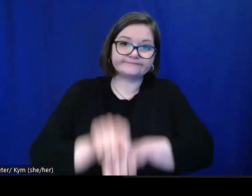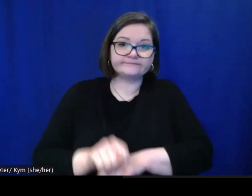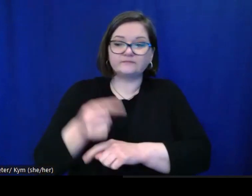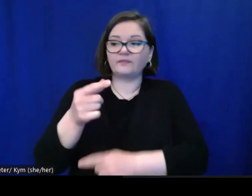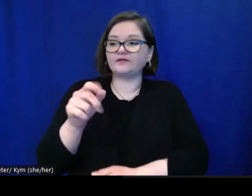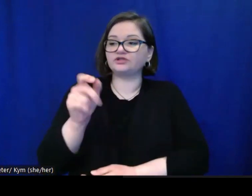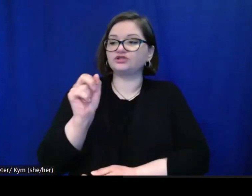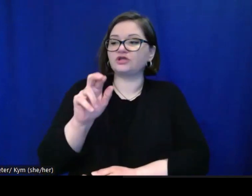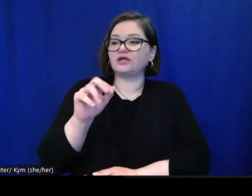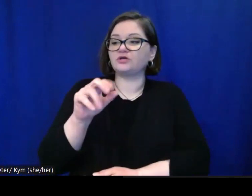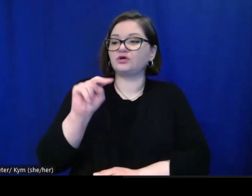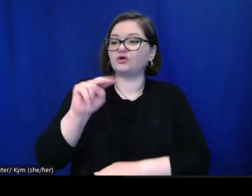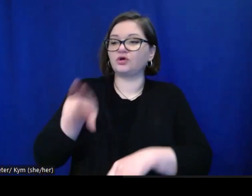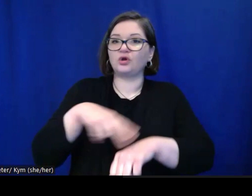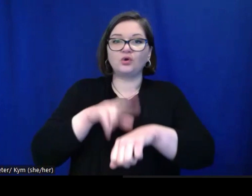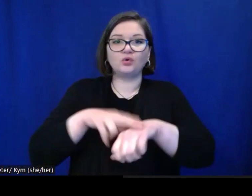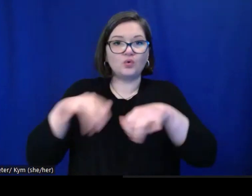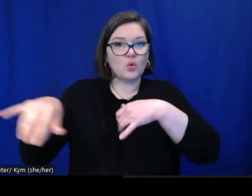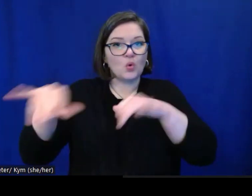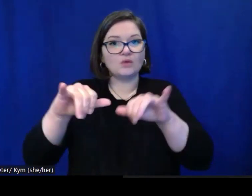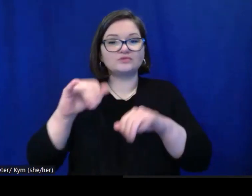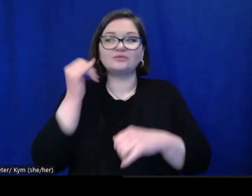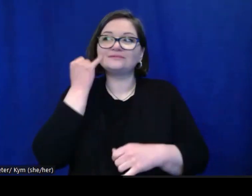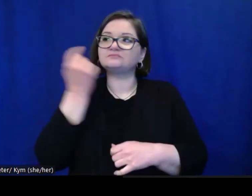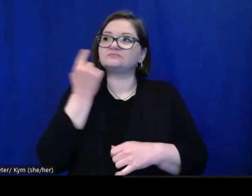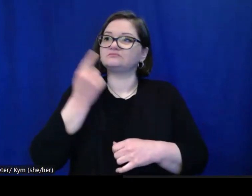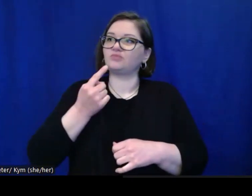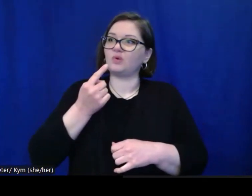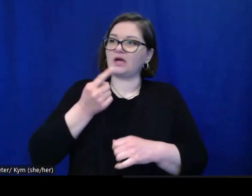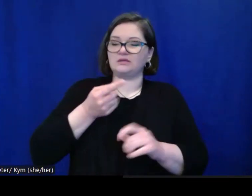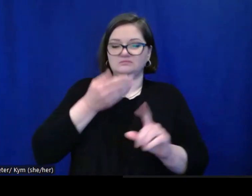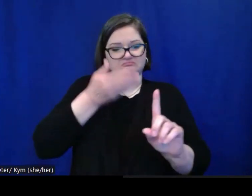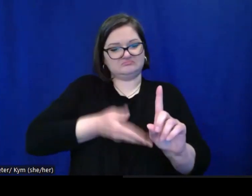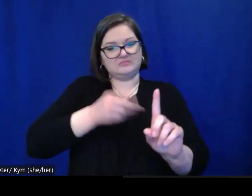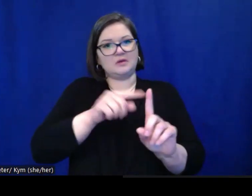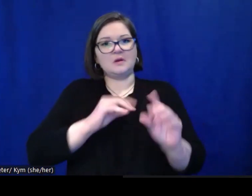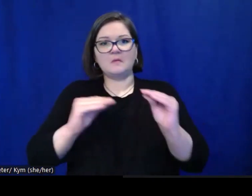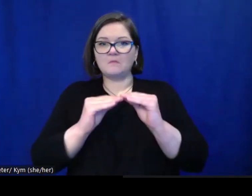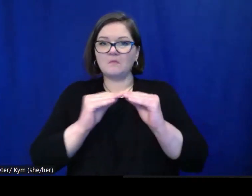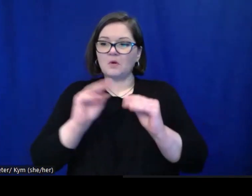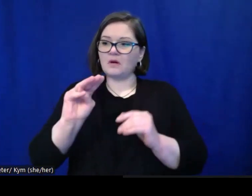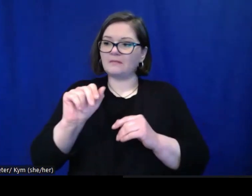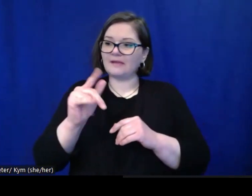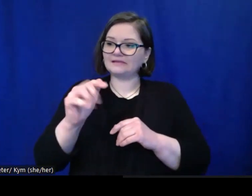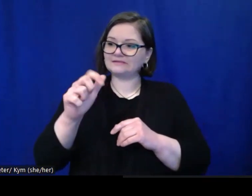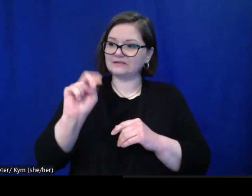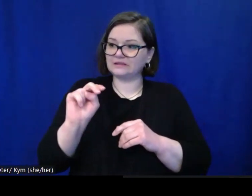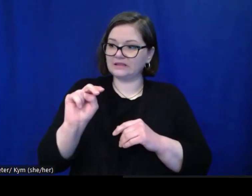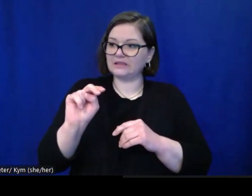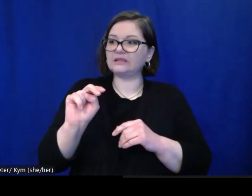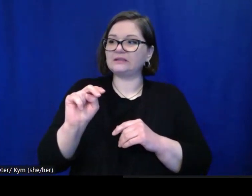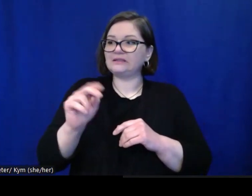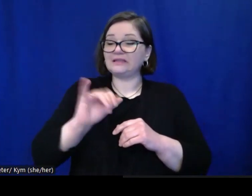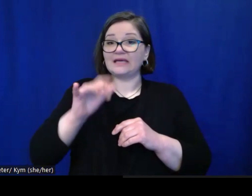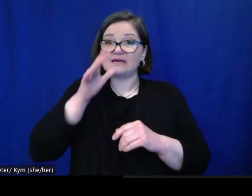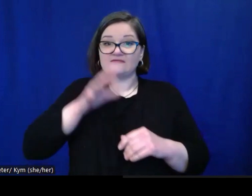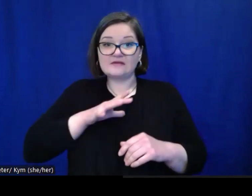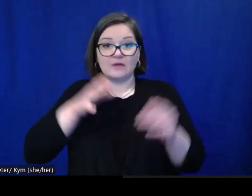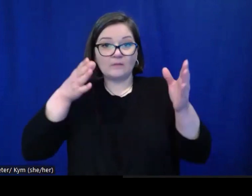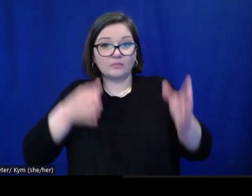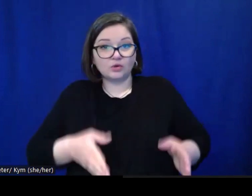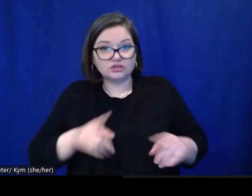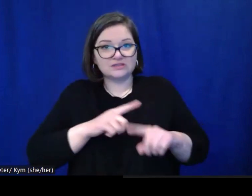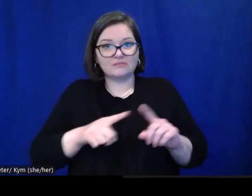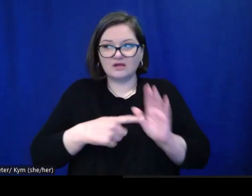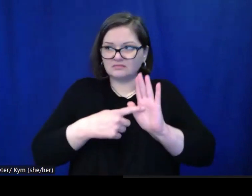more masculine, as far as like a female person who may present more masculine, they are assumed that they